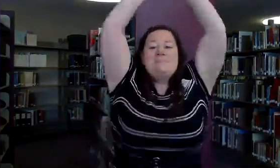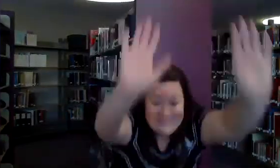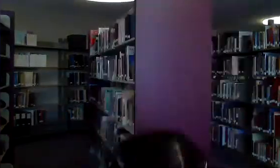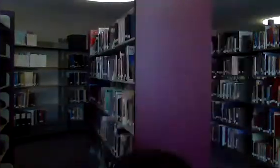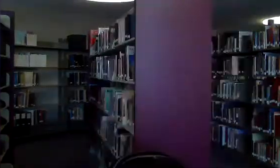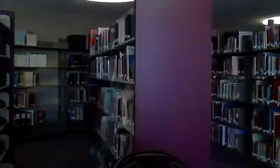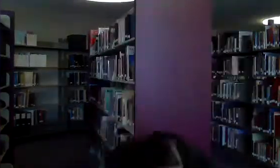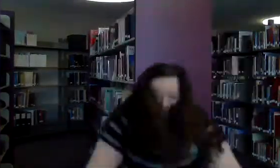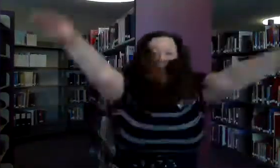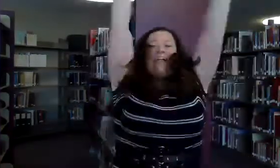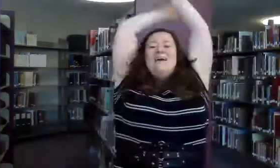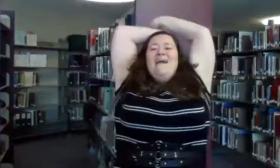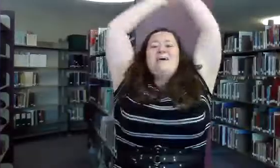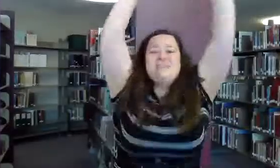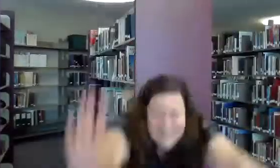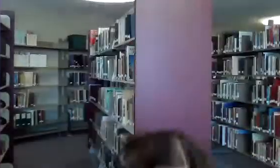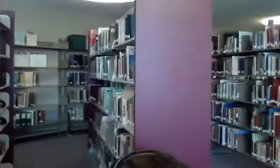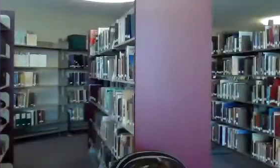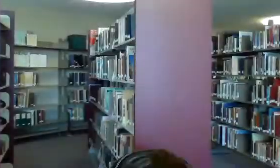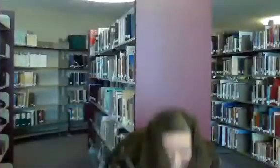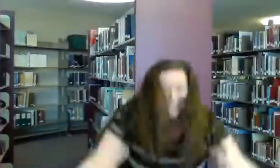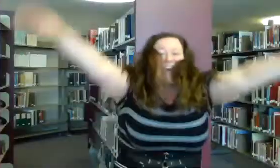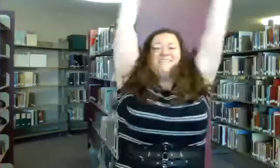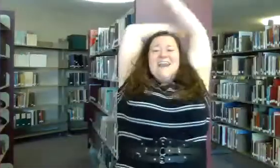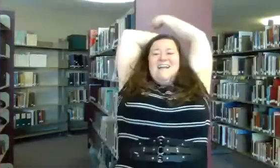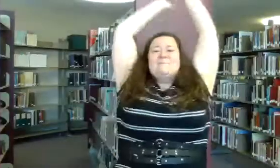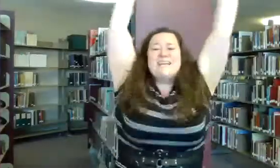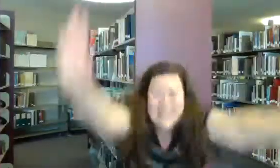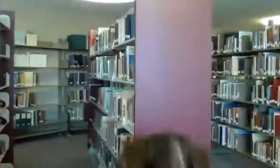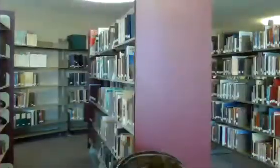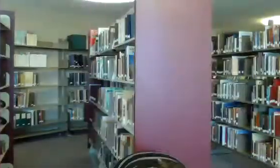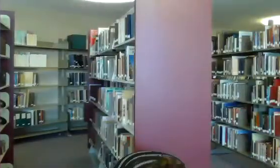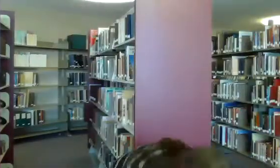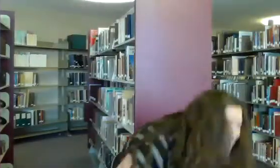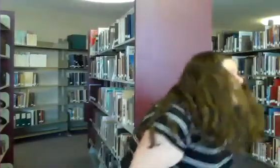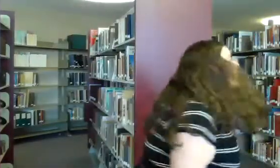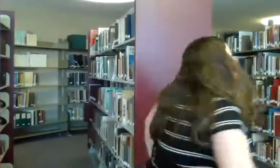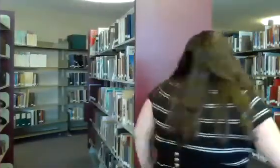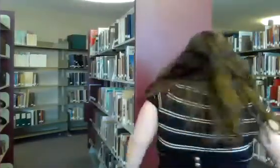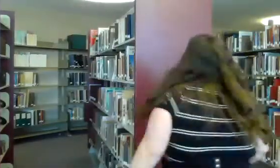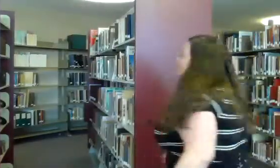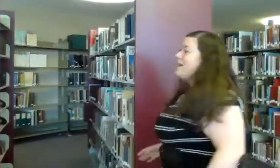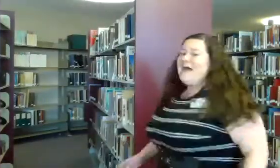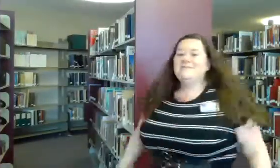take the elevator down, take the elevator up, take the elevator down, take the elevator up, take the elevator down, and we turn